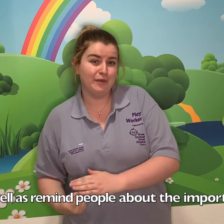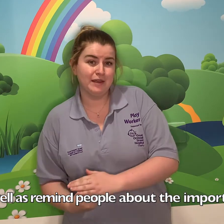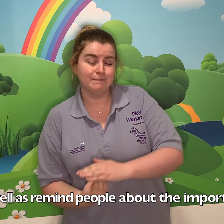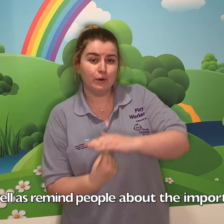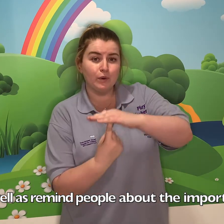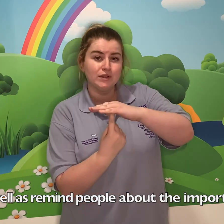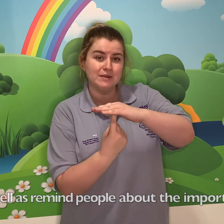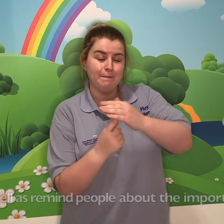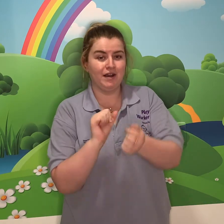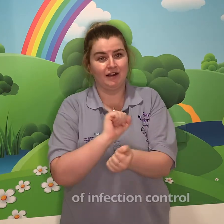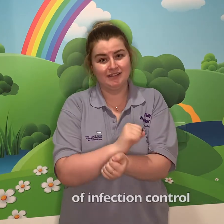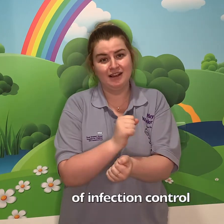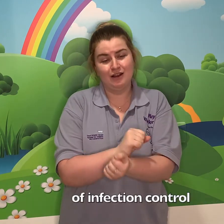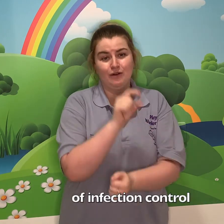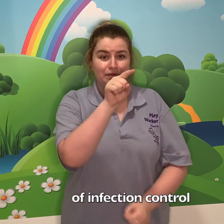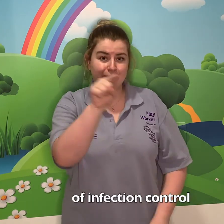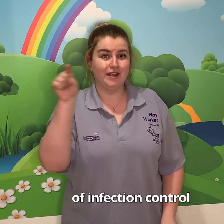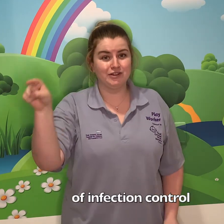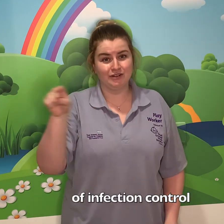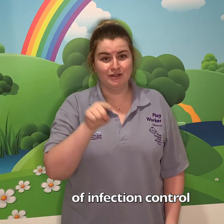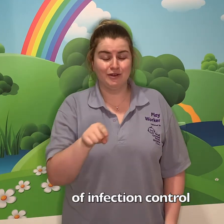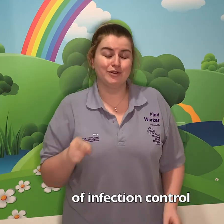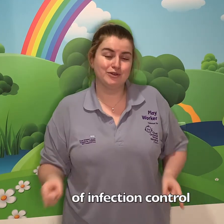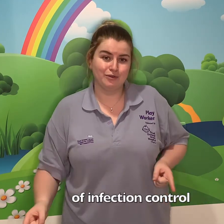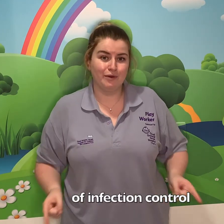the important parts of infection control.